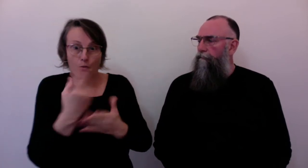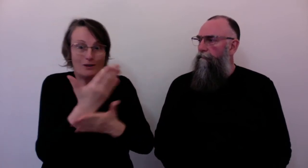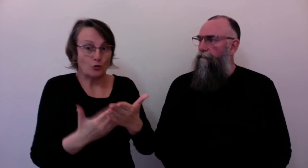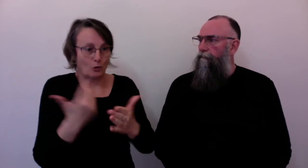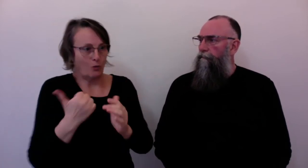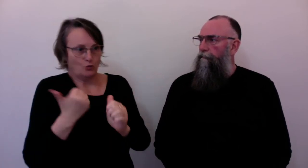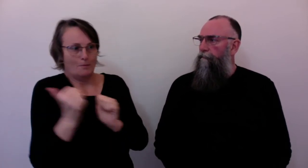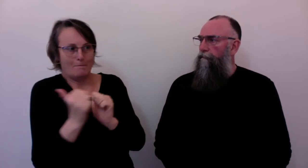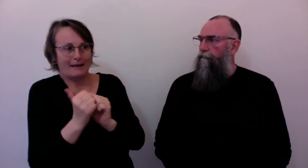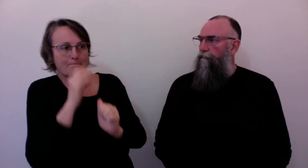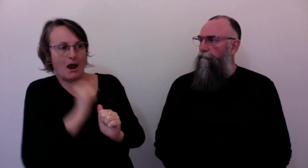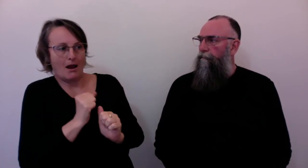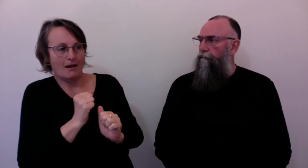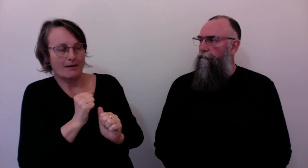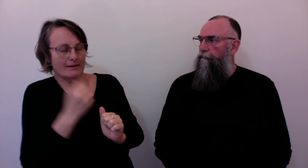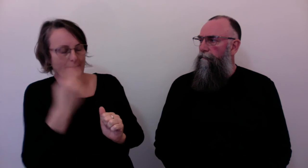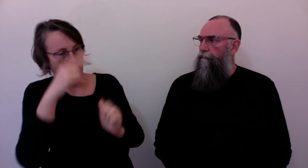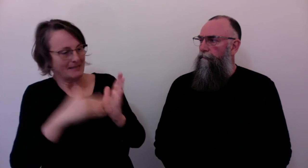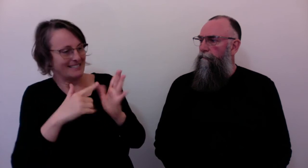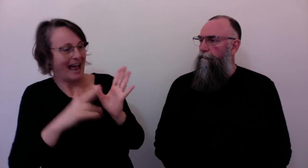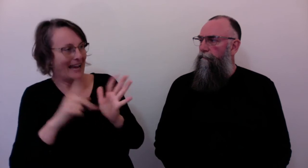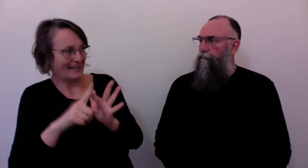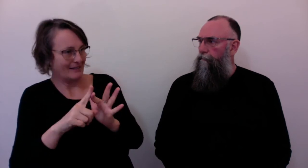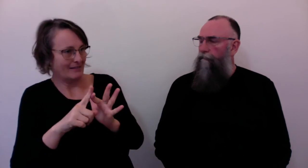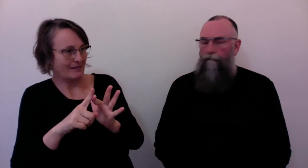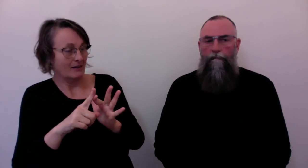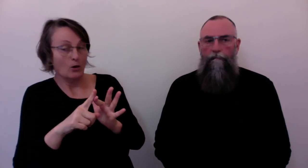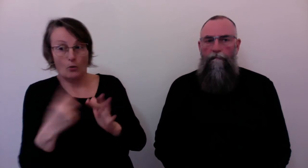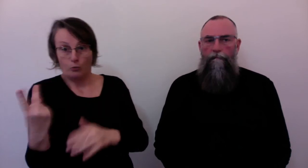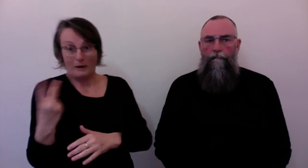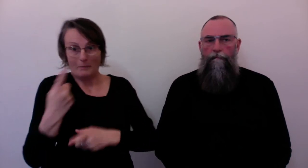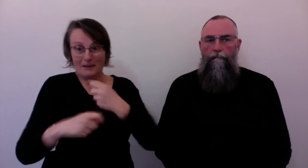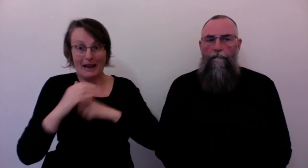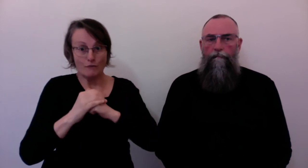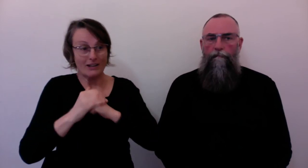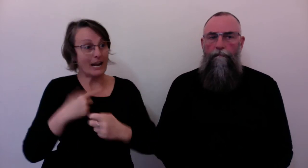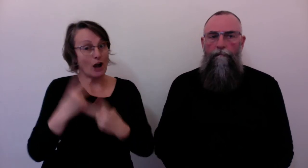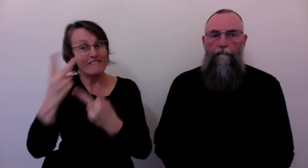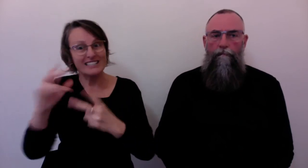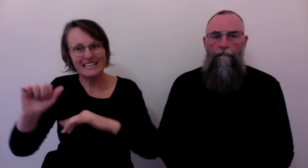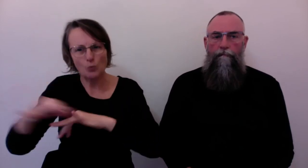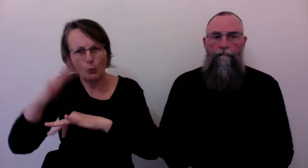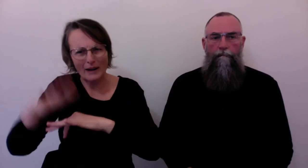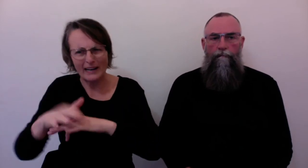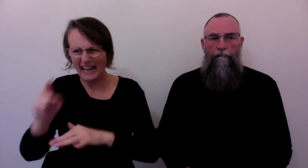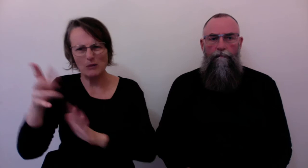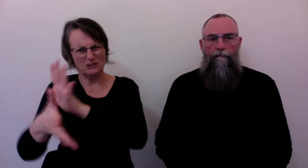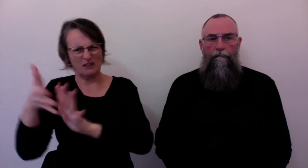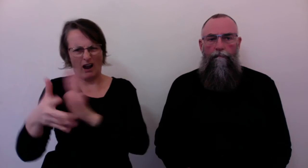mine, Zane, who I met at a festival, he didn't tell me this when we became friends, but I went to his wedding and he's signing. I'm going, what the hell are you signing